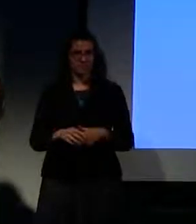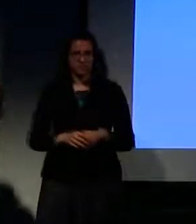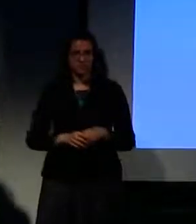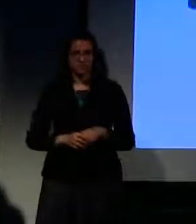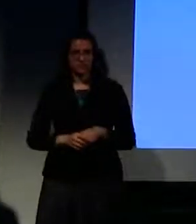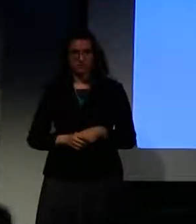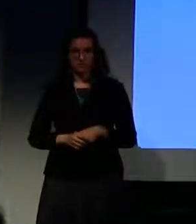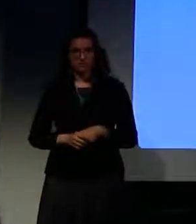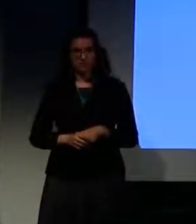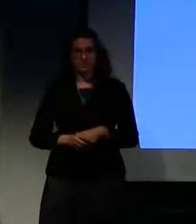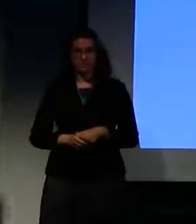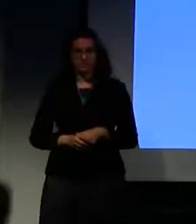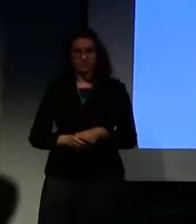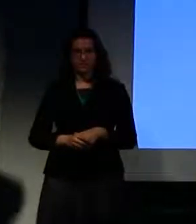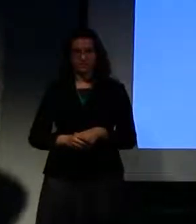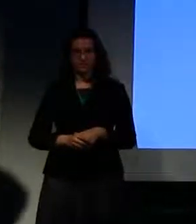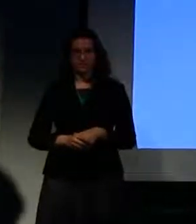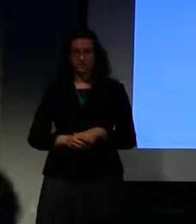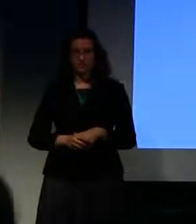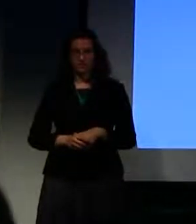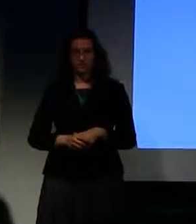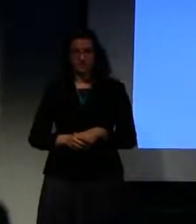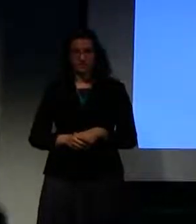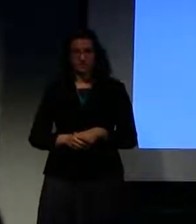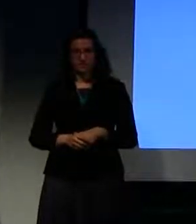poetry, classify, thing,